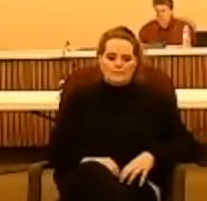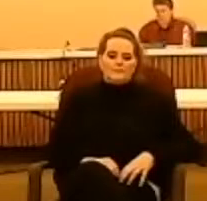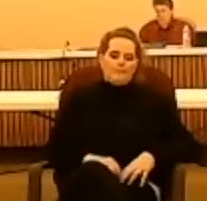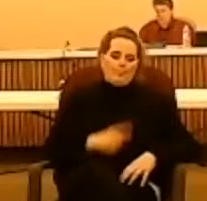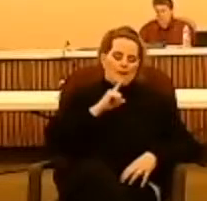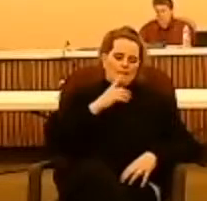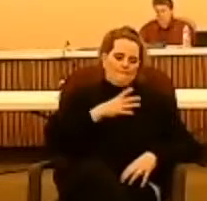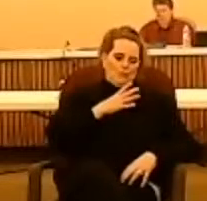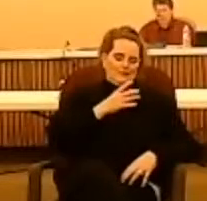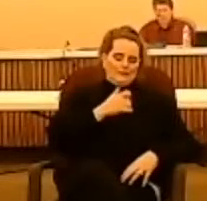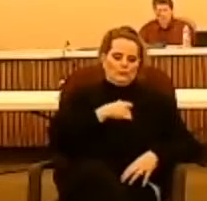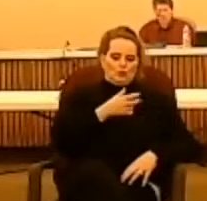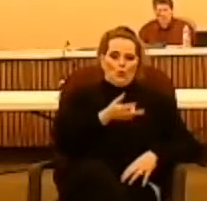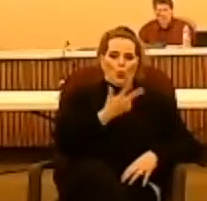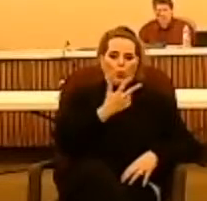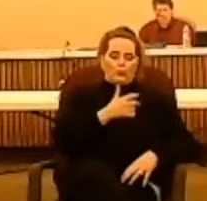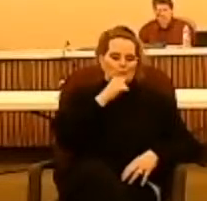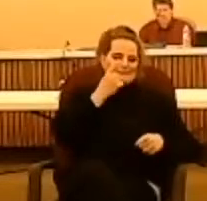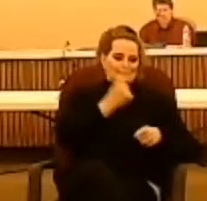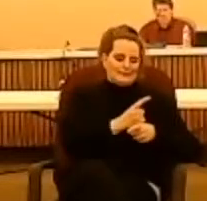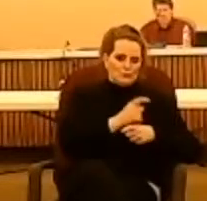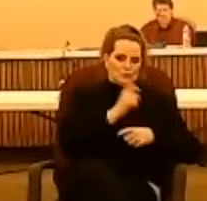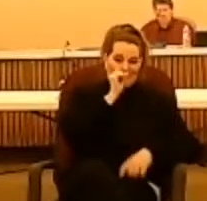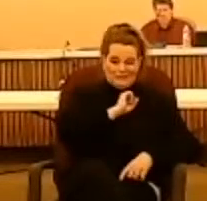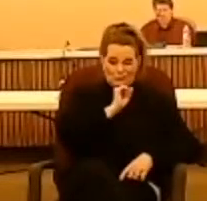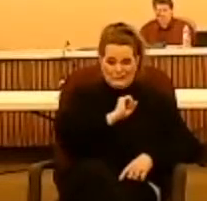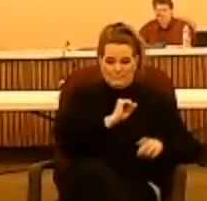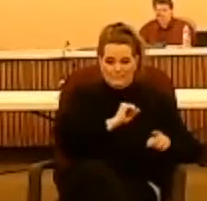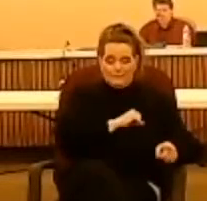Three Sisters Ice Cream.